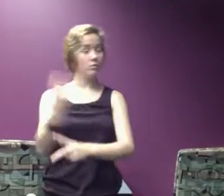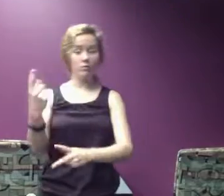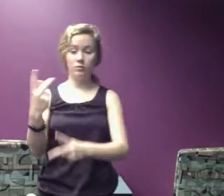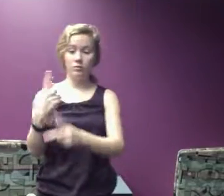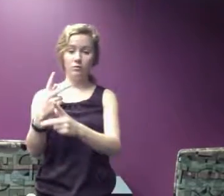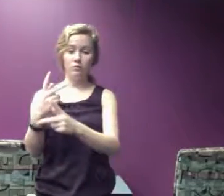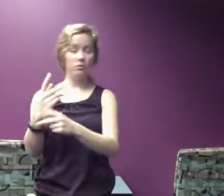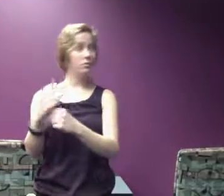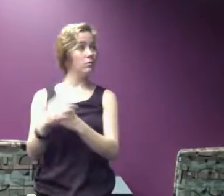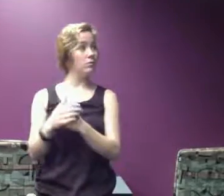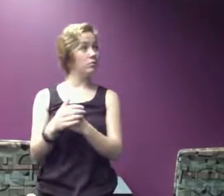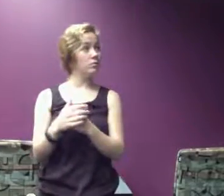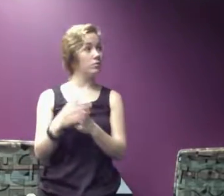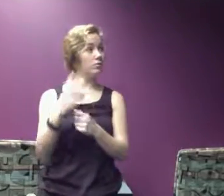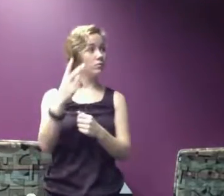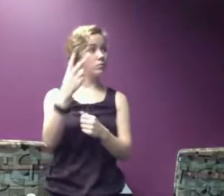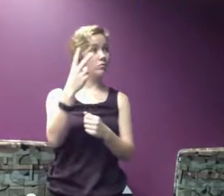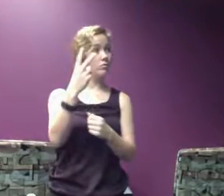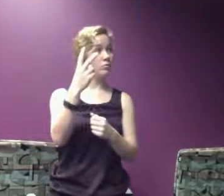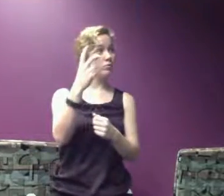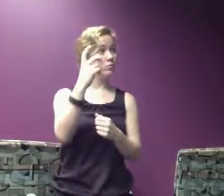times 1 times 2.